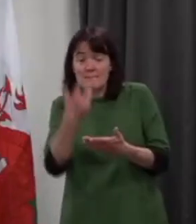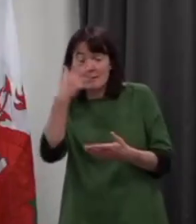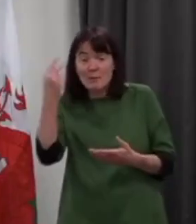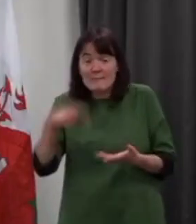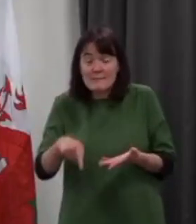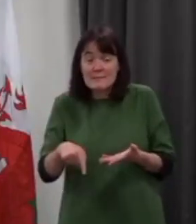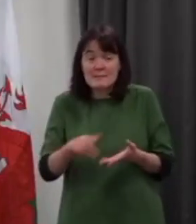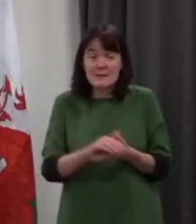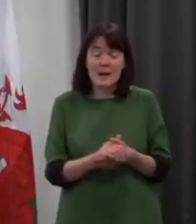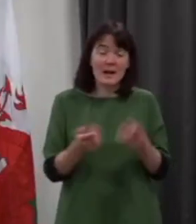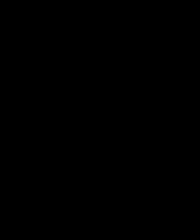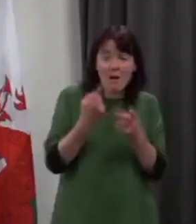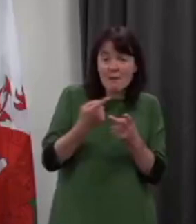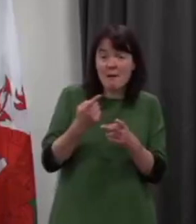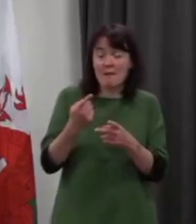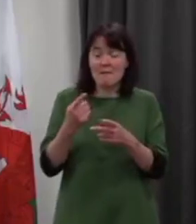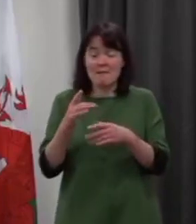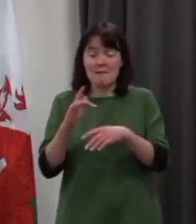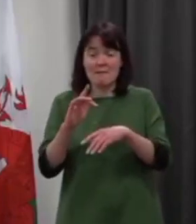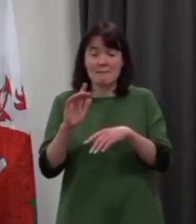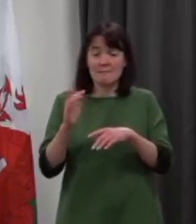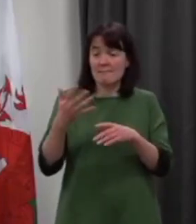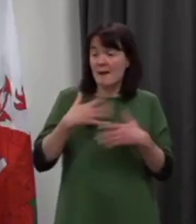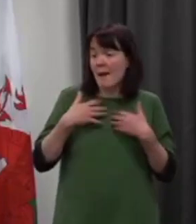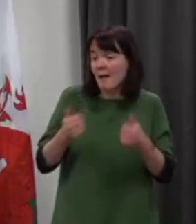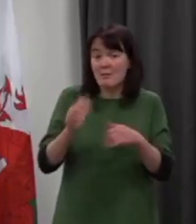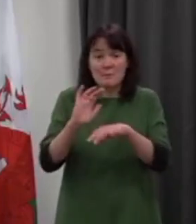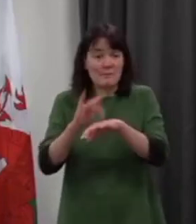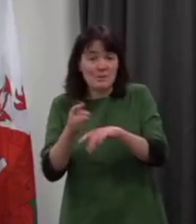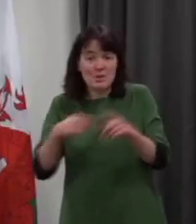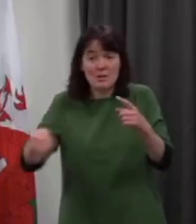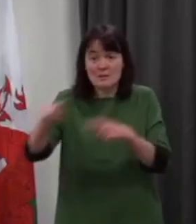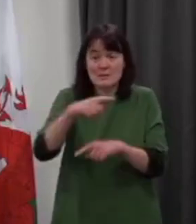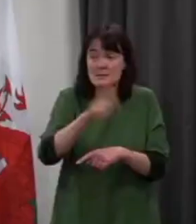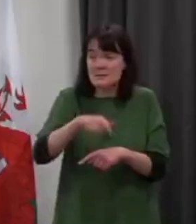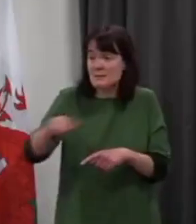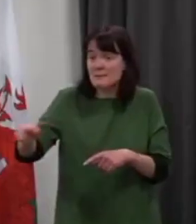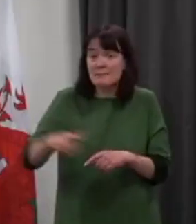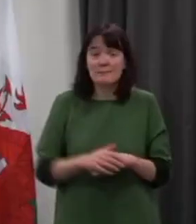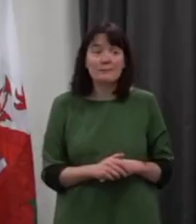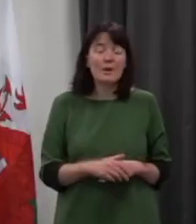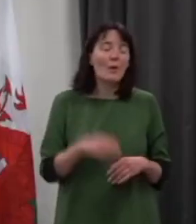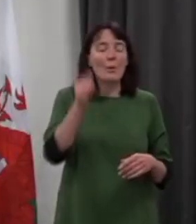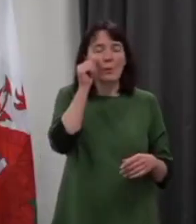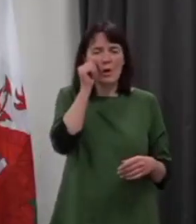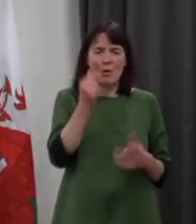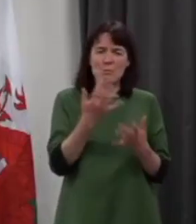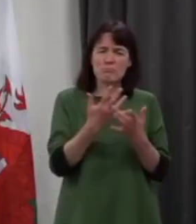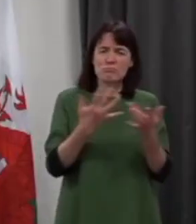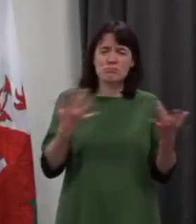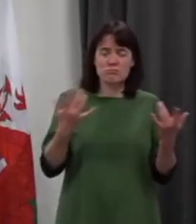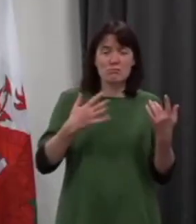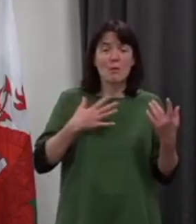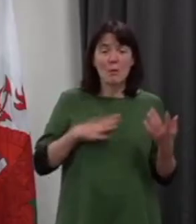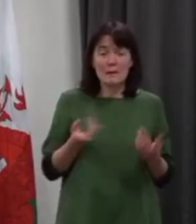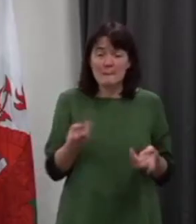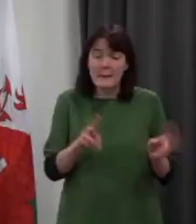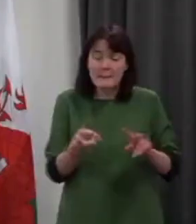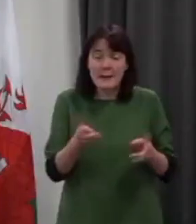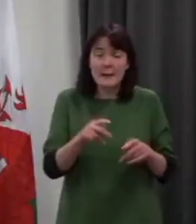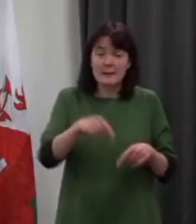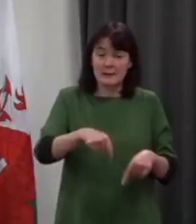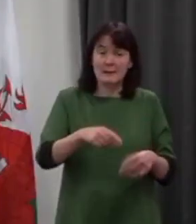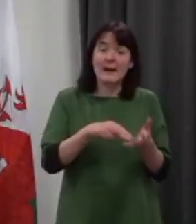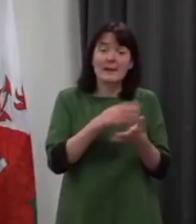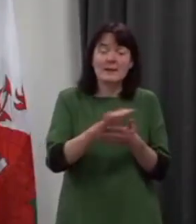professionals. We know that there are many more people who want to come back to work in NHS Wales, in addition to the